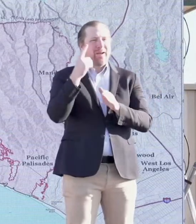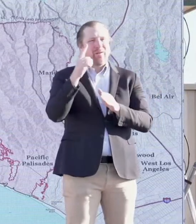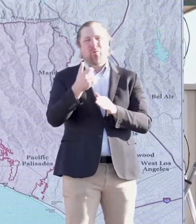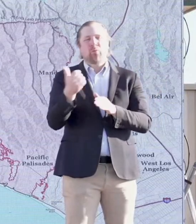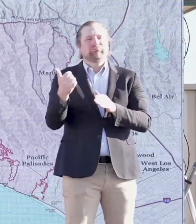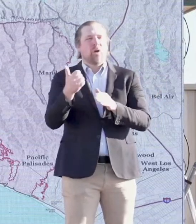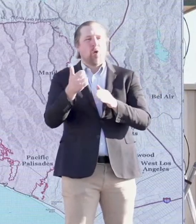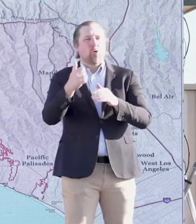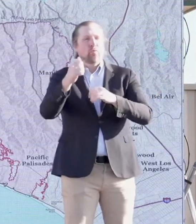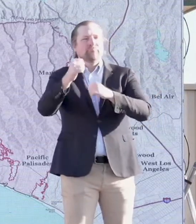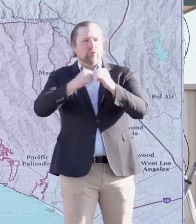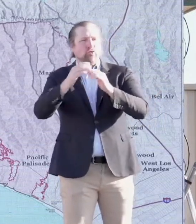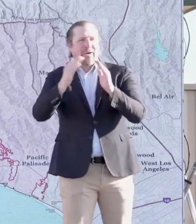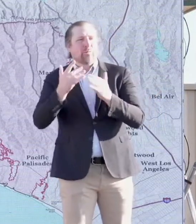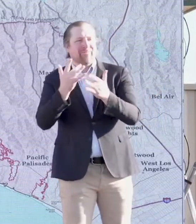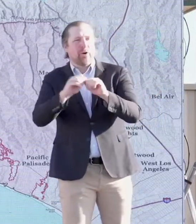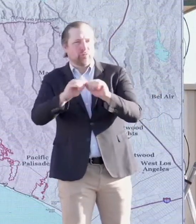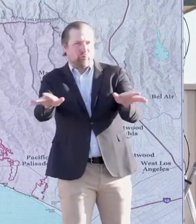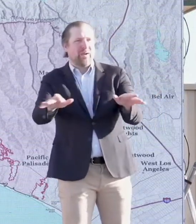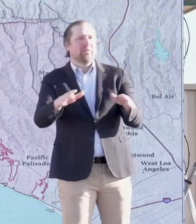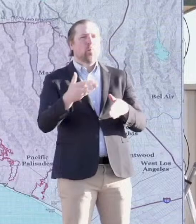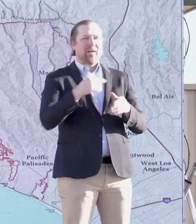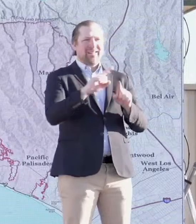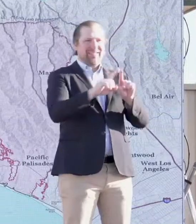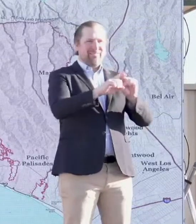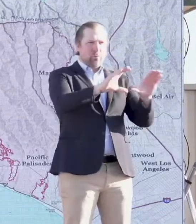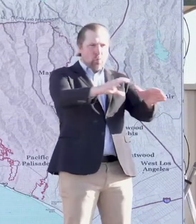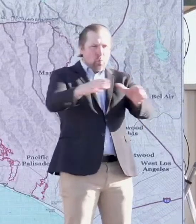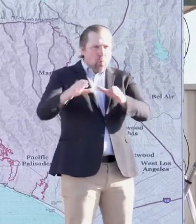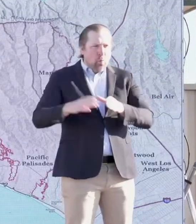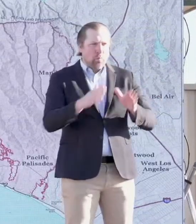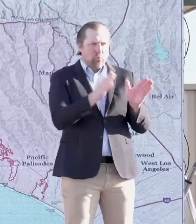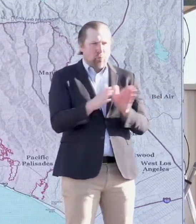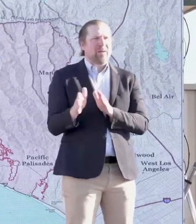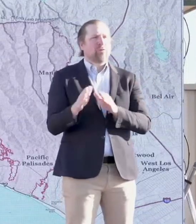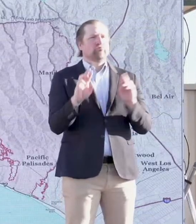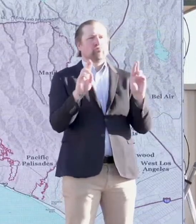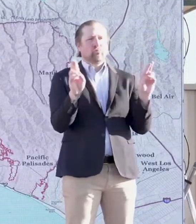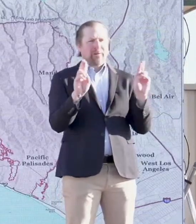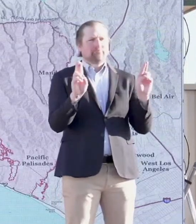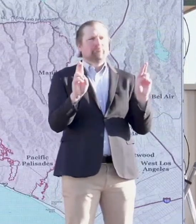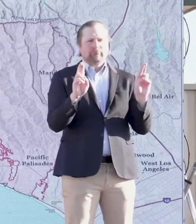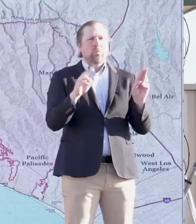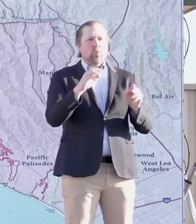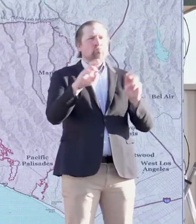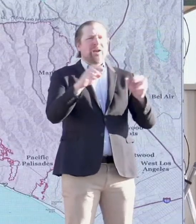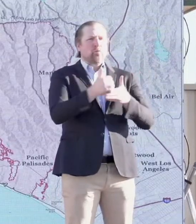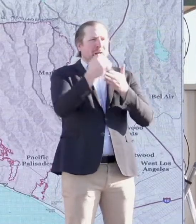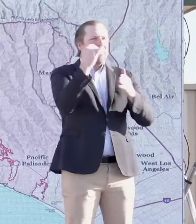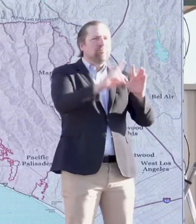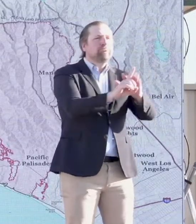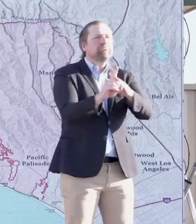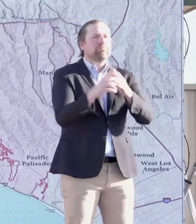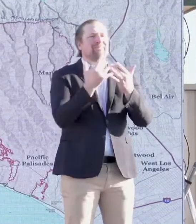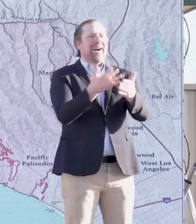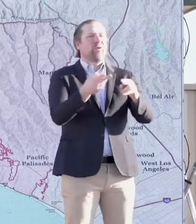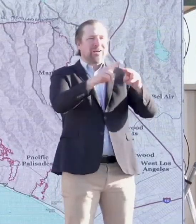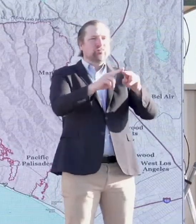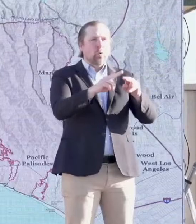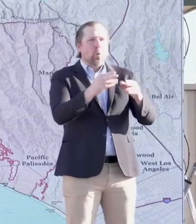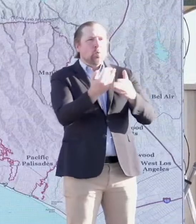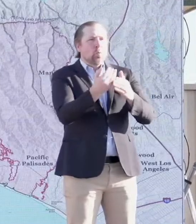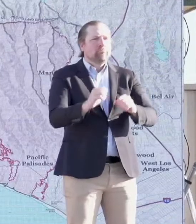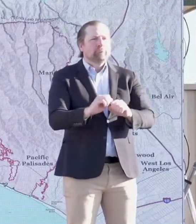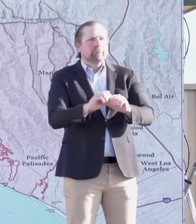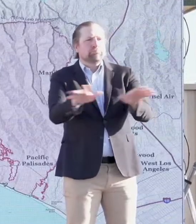else. Structure groups are spaced out around this incident, so they're ready not only to help if anything happens here, but if we have any new starts,